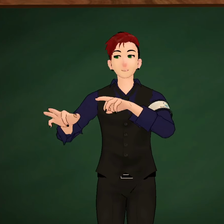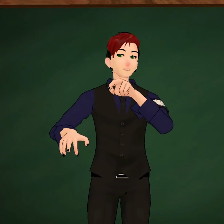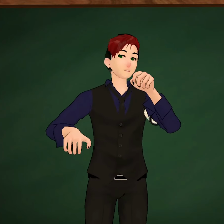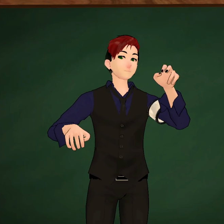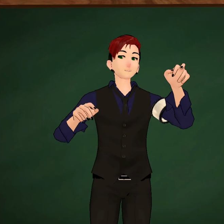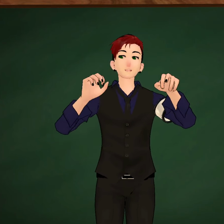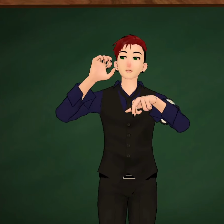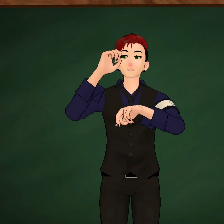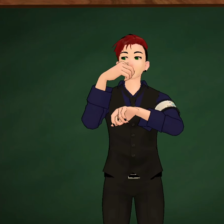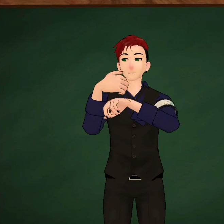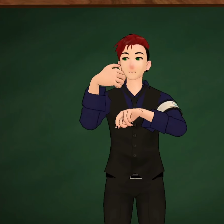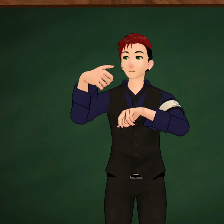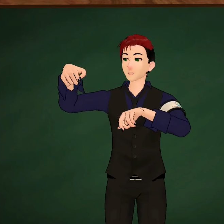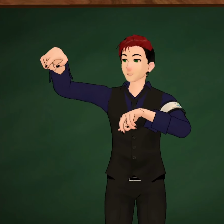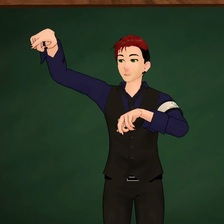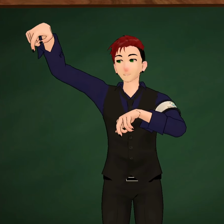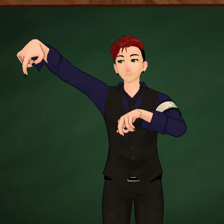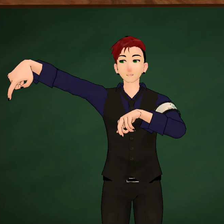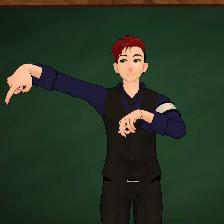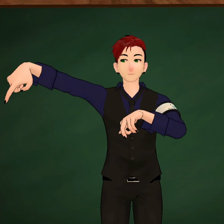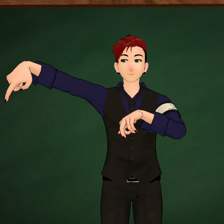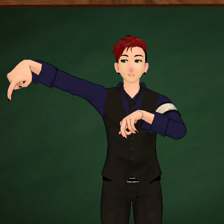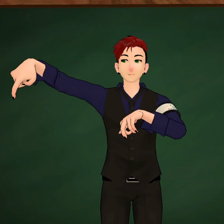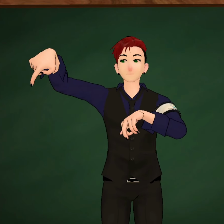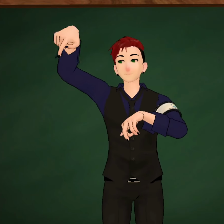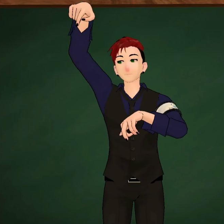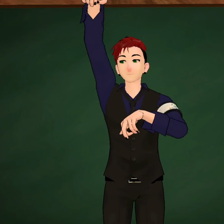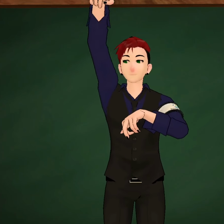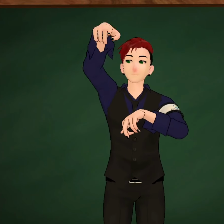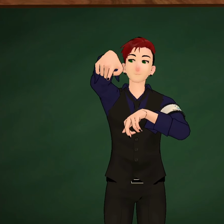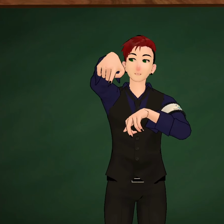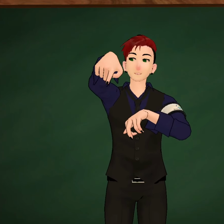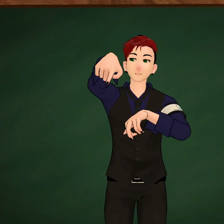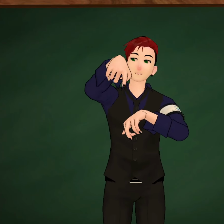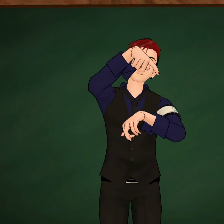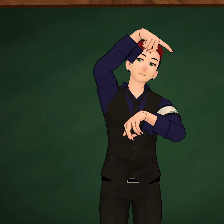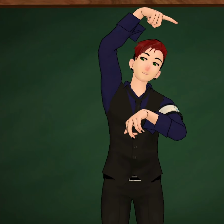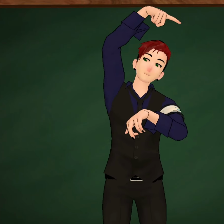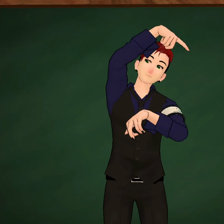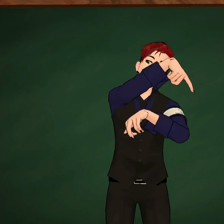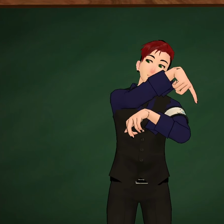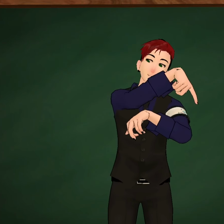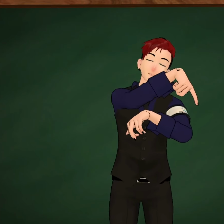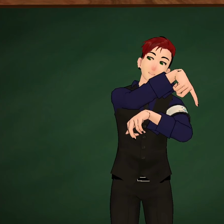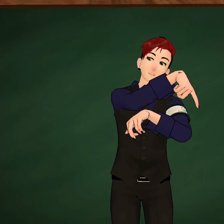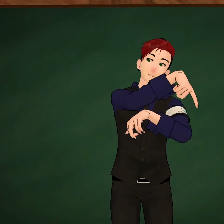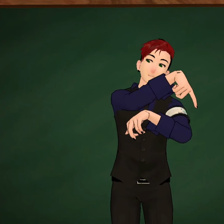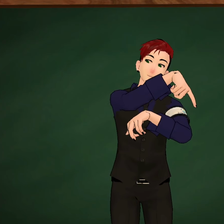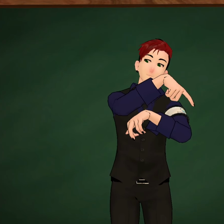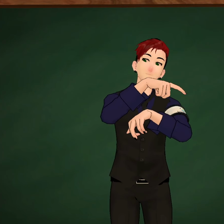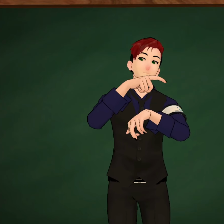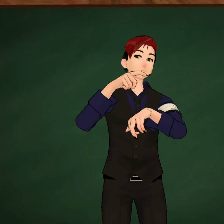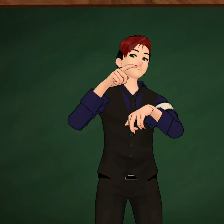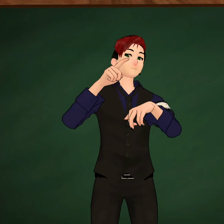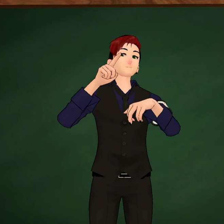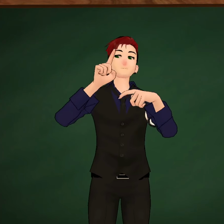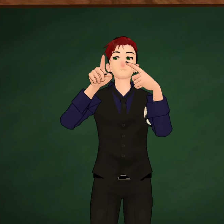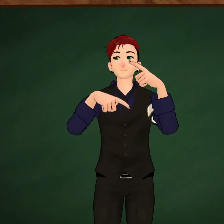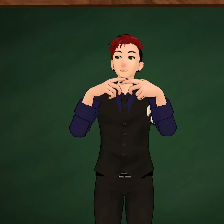da-da-da-da-da-da. So I have set them up as, this is my mom, this is my middle brother, this is my littlest brother. And then